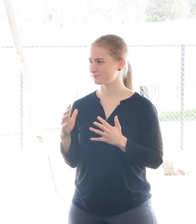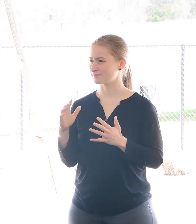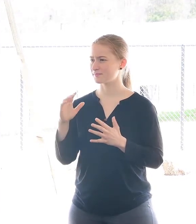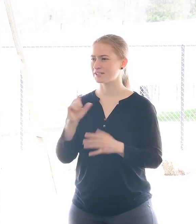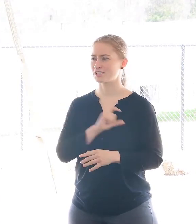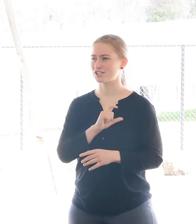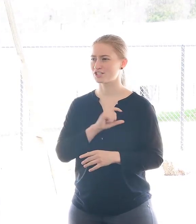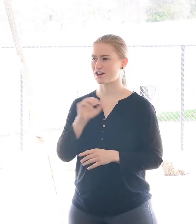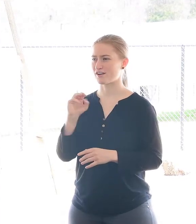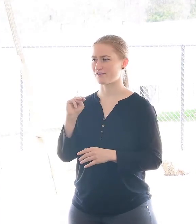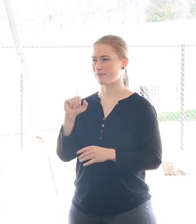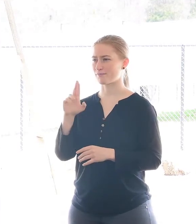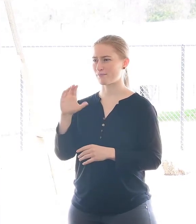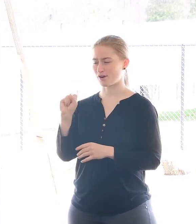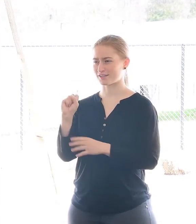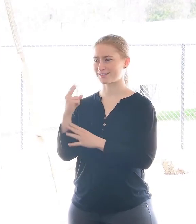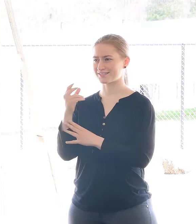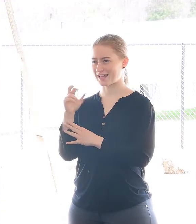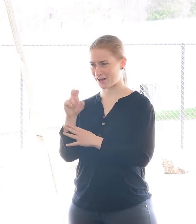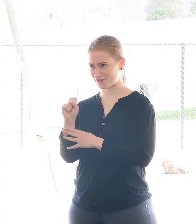Sheriff Marcus Harris.